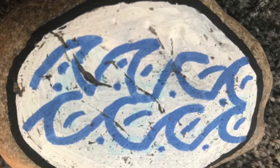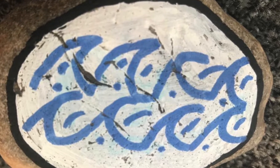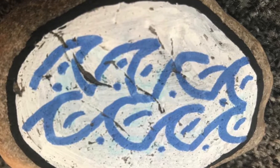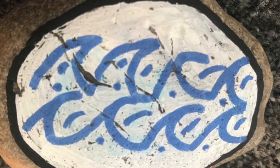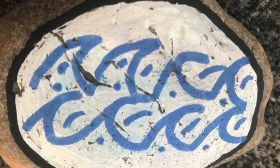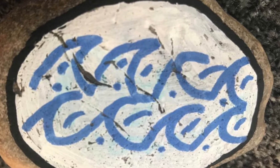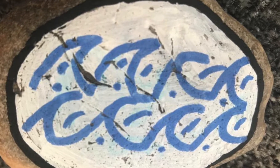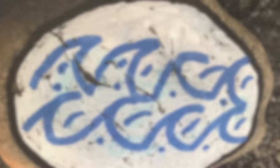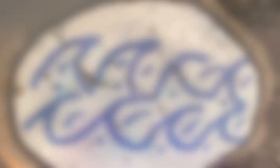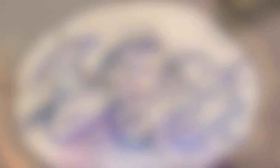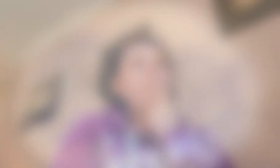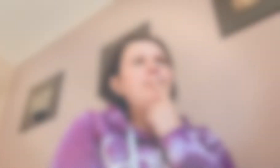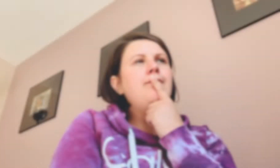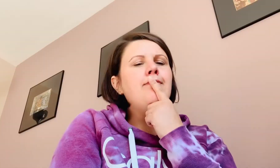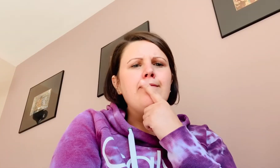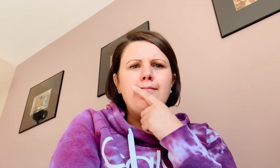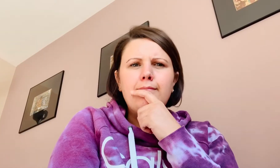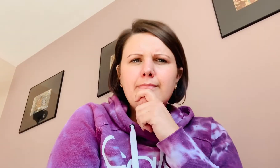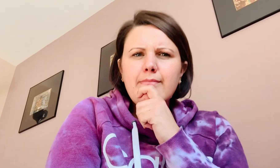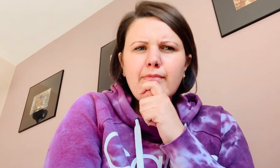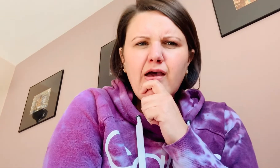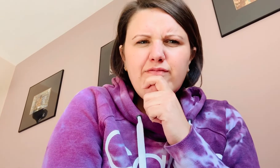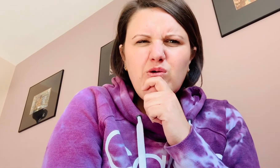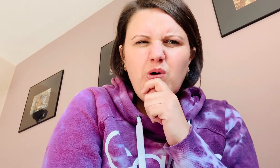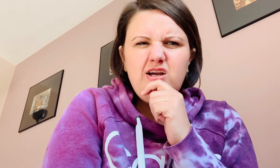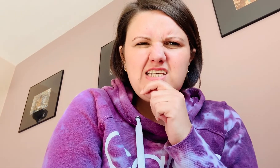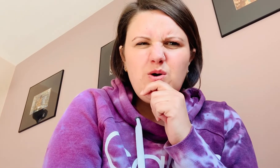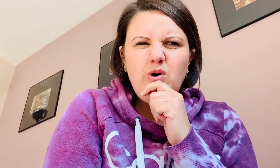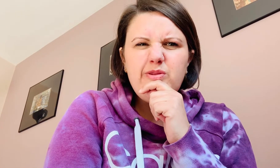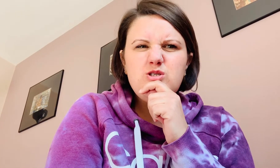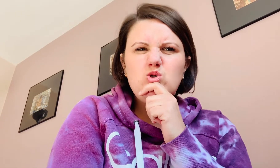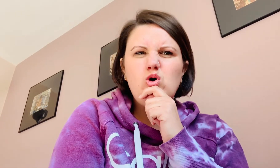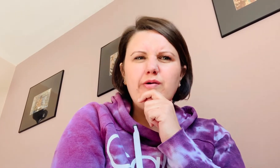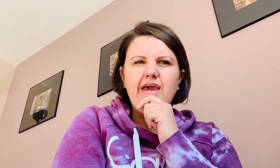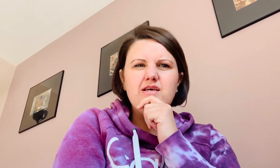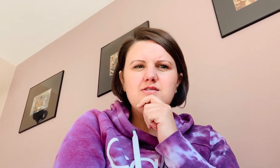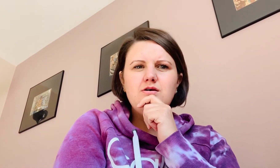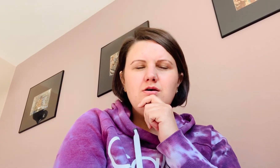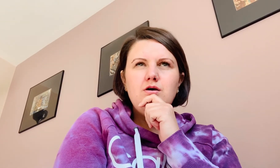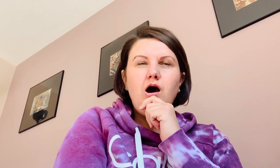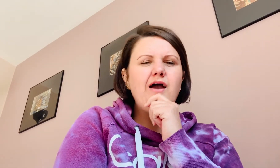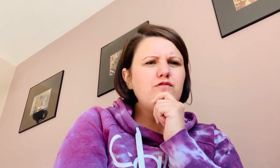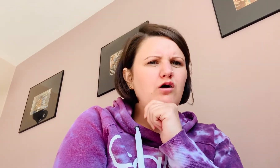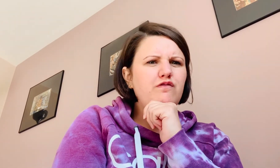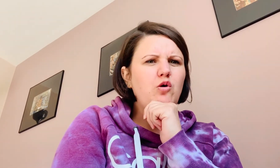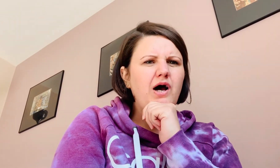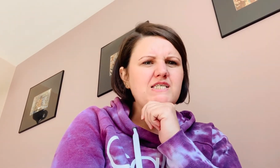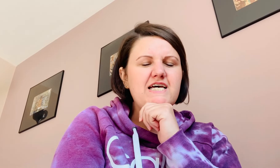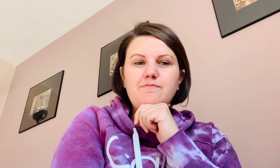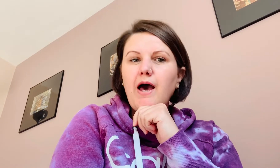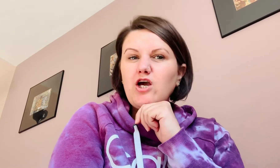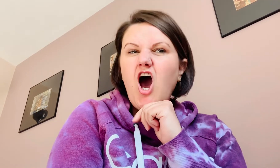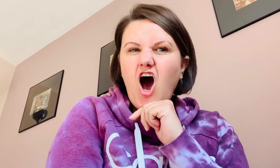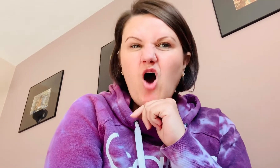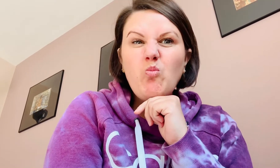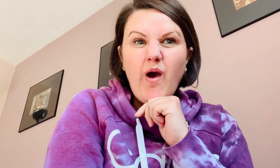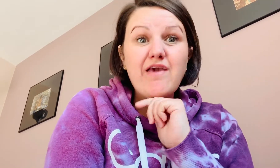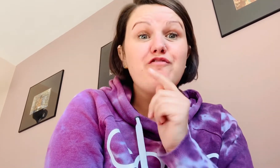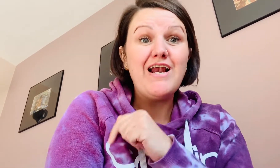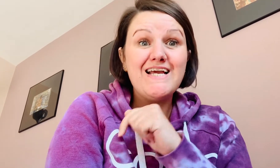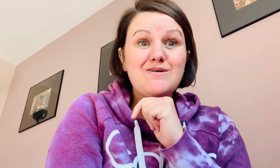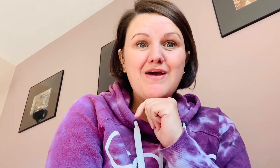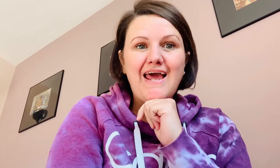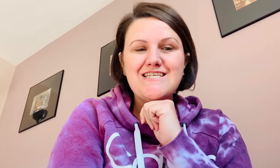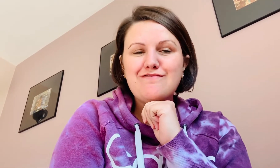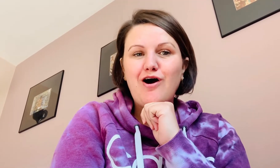to be? You have to wait and see. Have you worked out what the story is? I've got a few ideas, but I can't wait